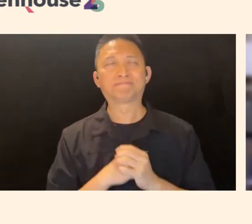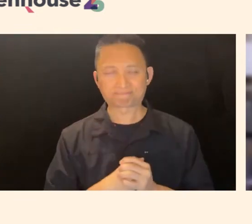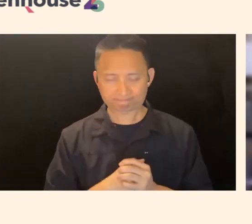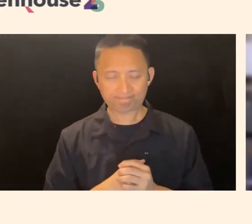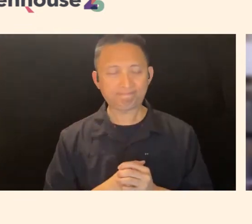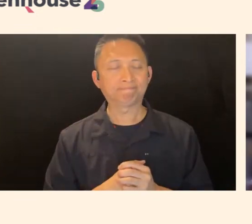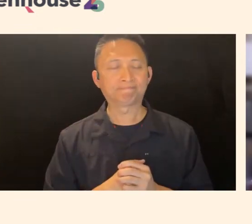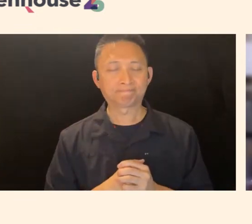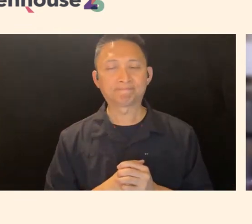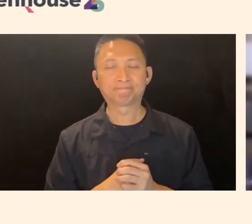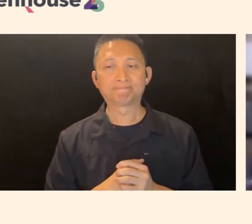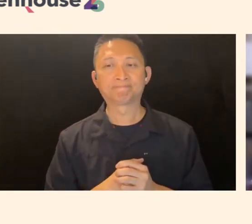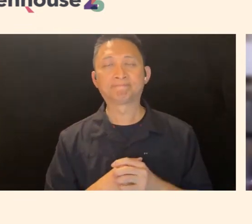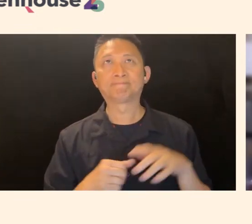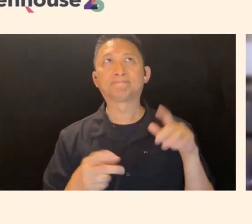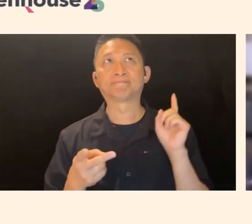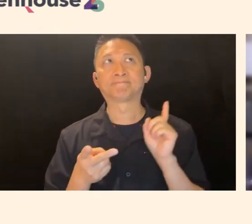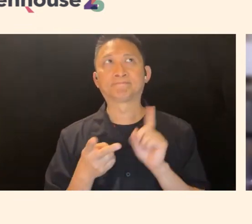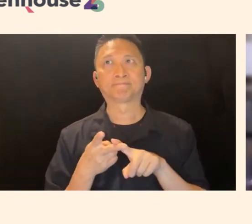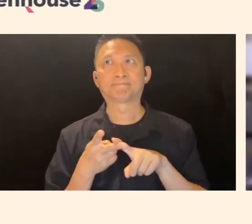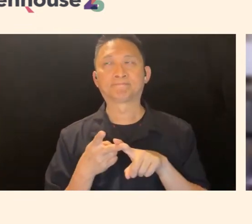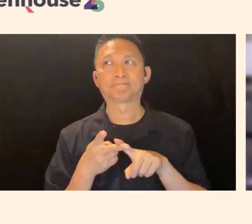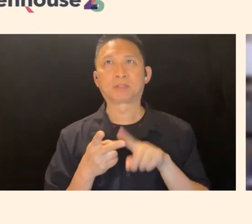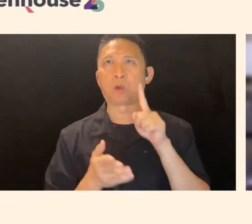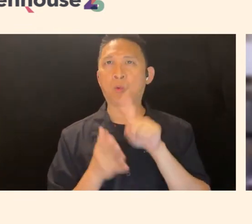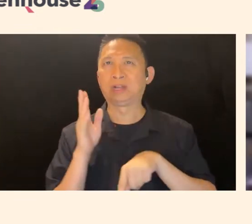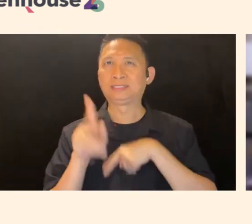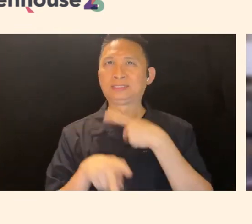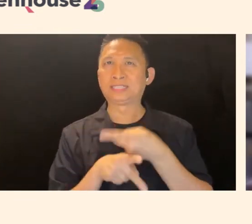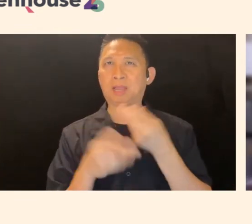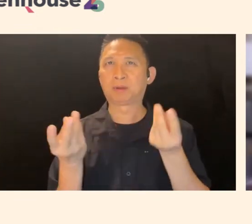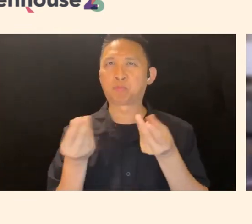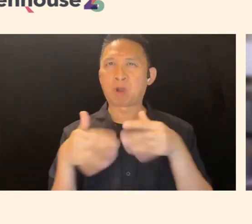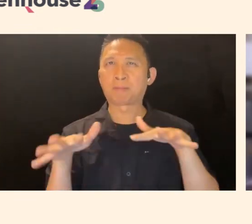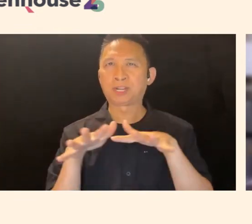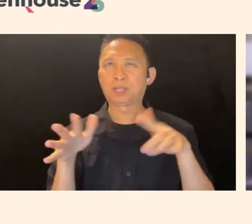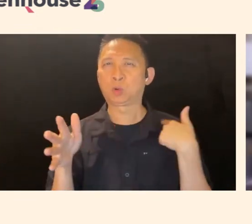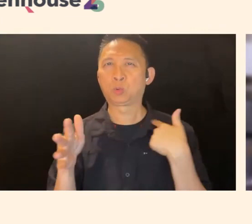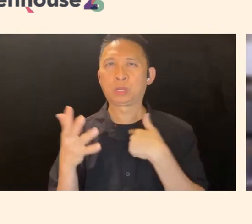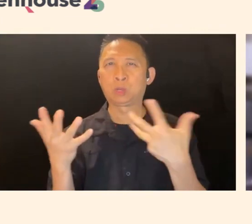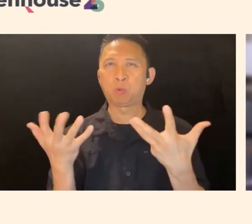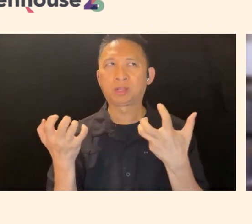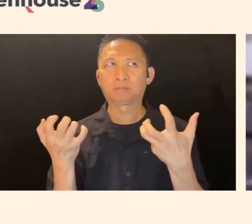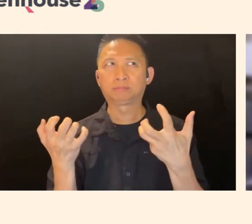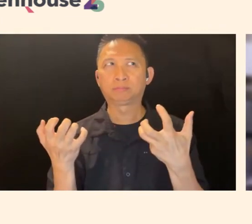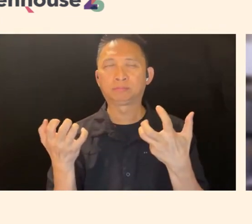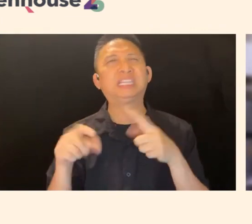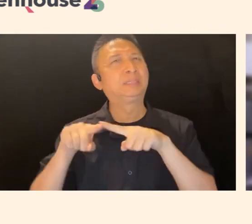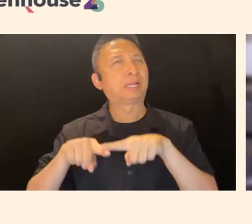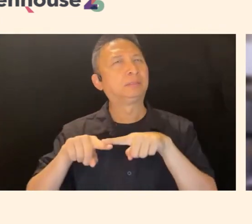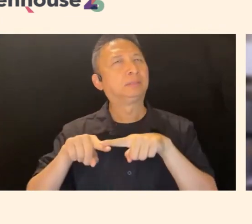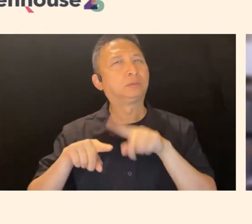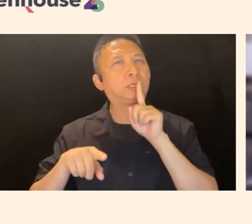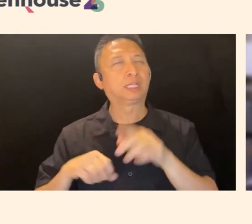And as far as what kind of properties, it really all depends on